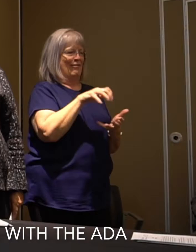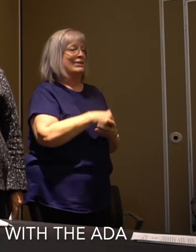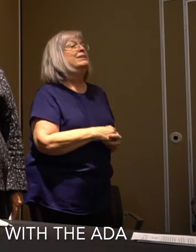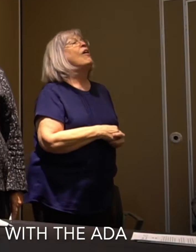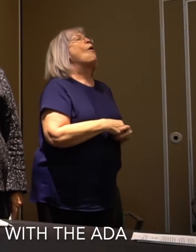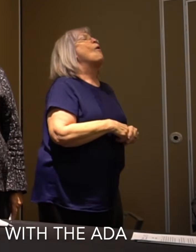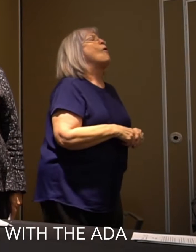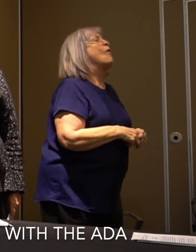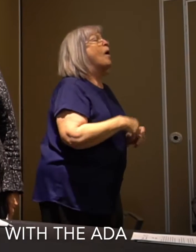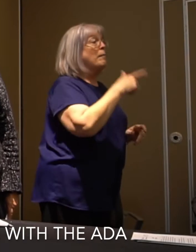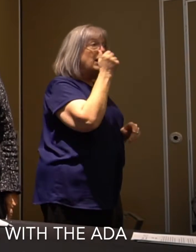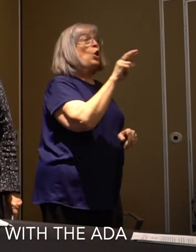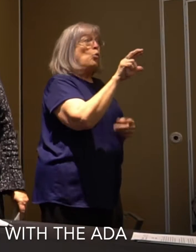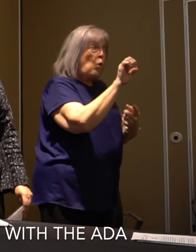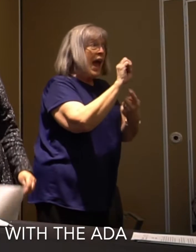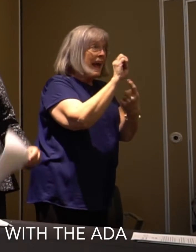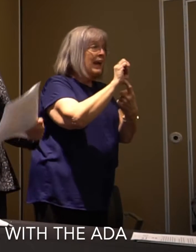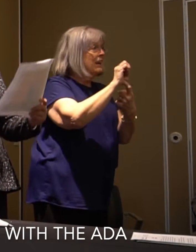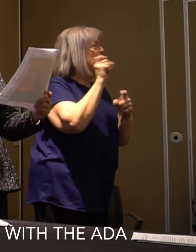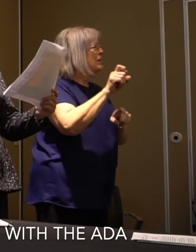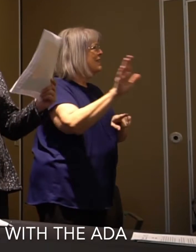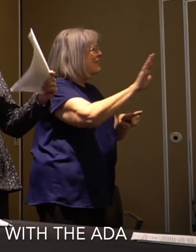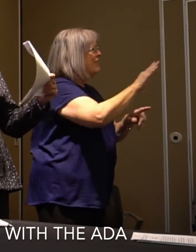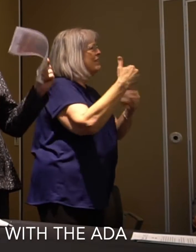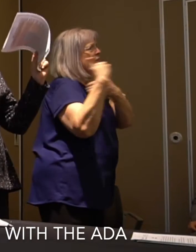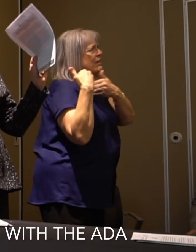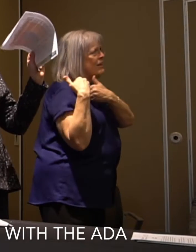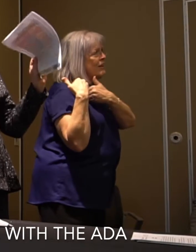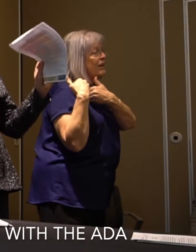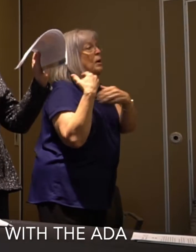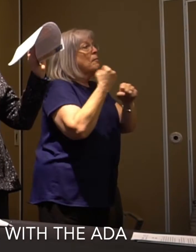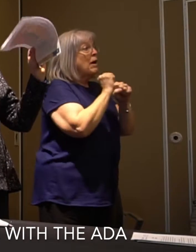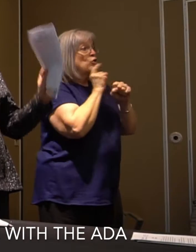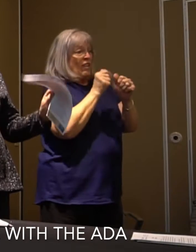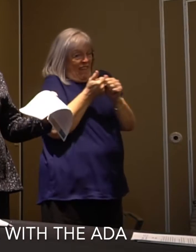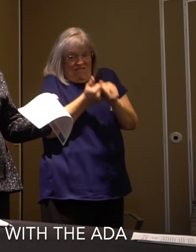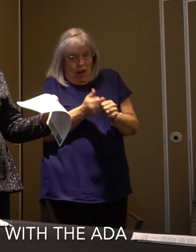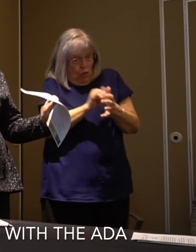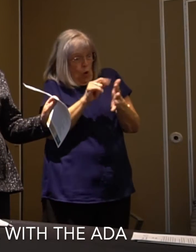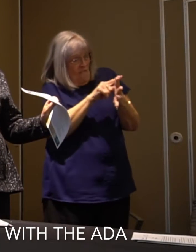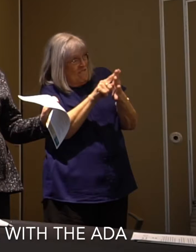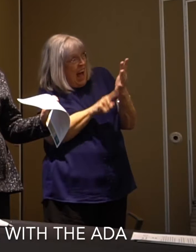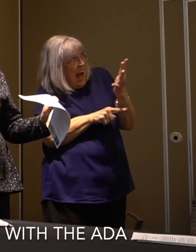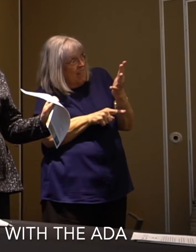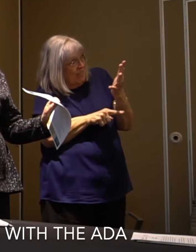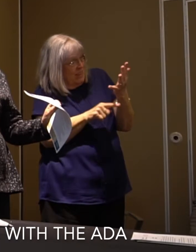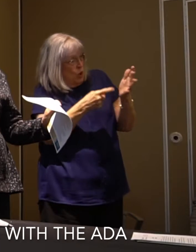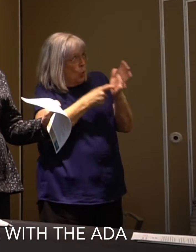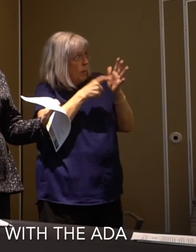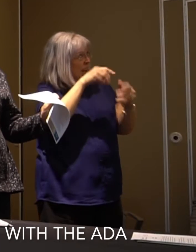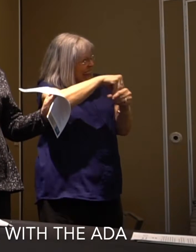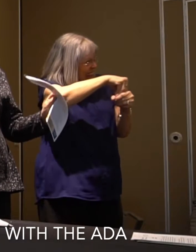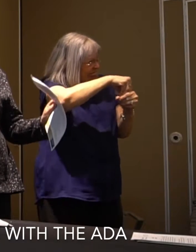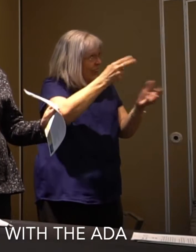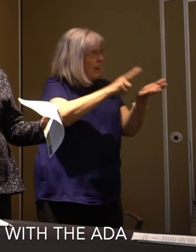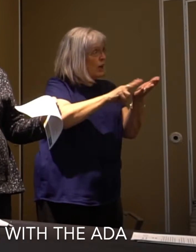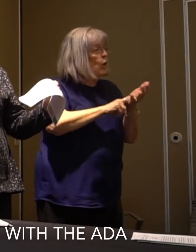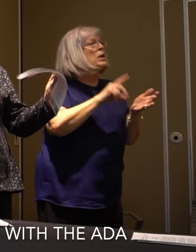Because the RAY has the responsibility to make sure that these 5 contract